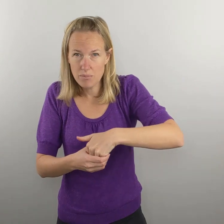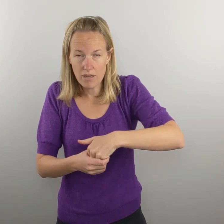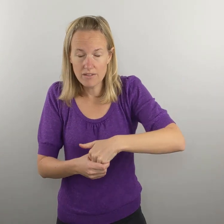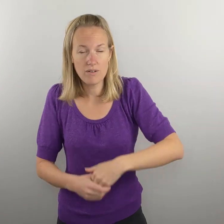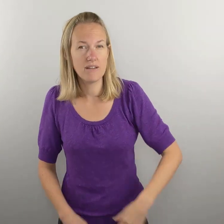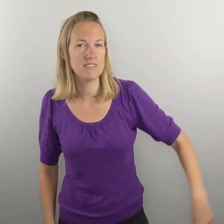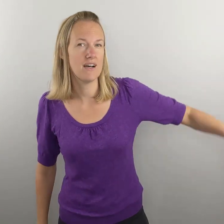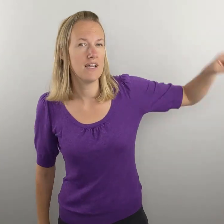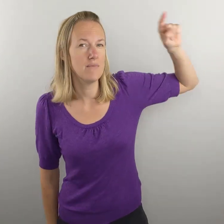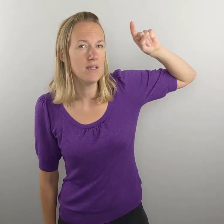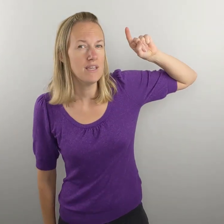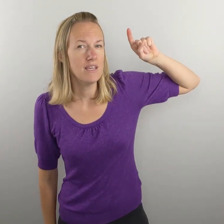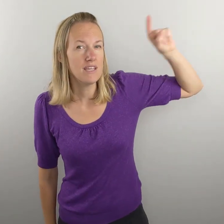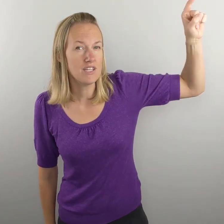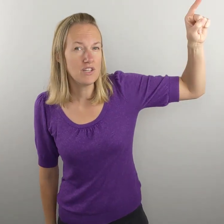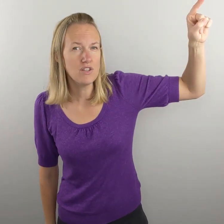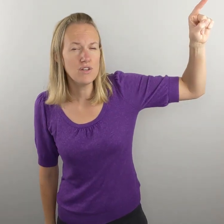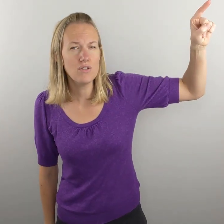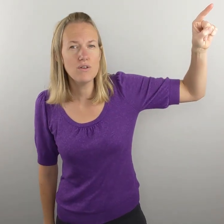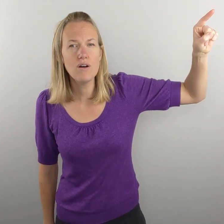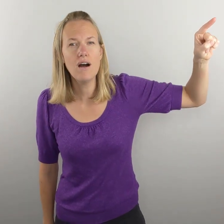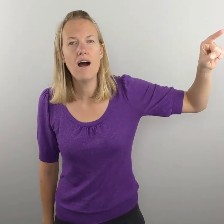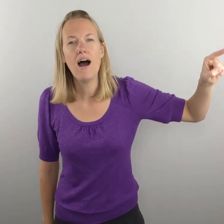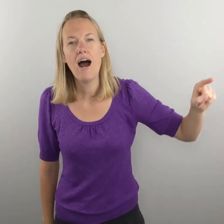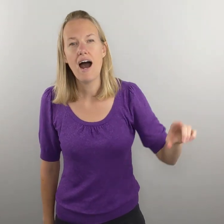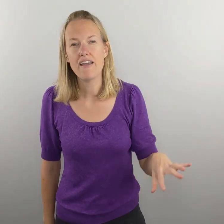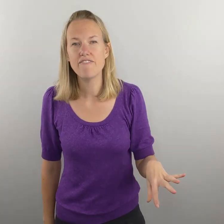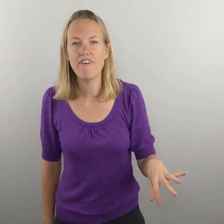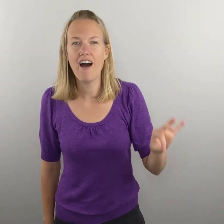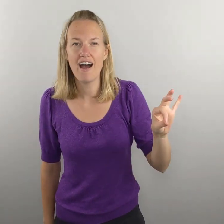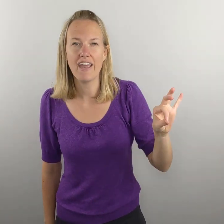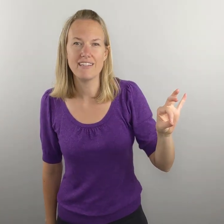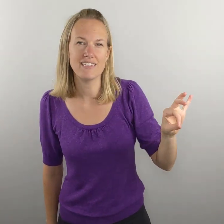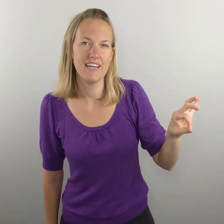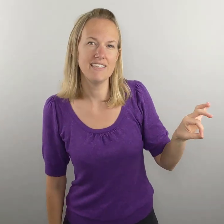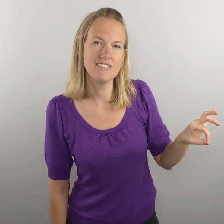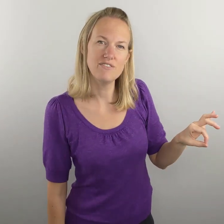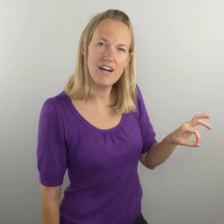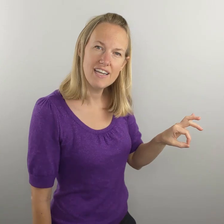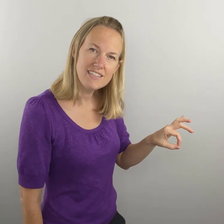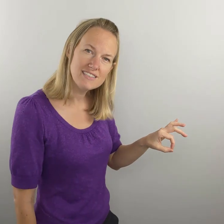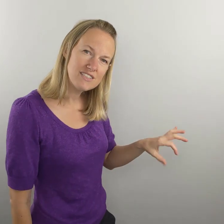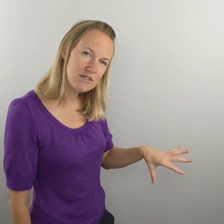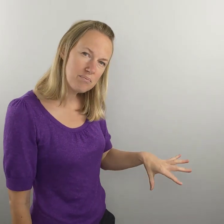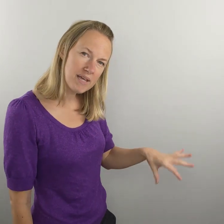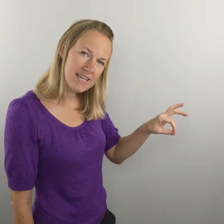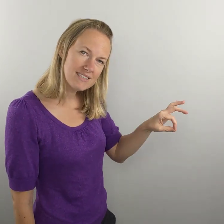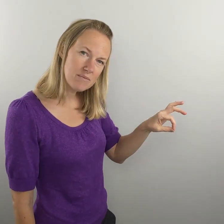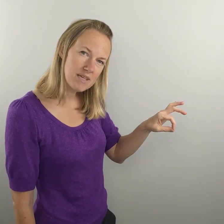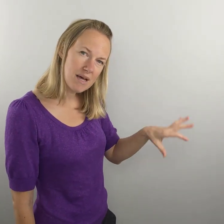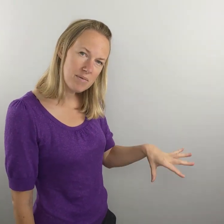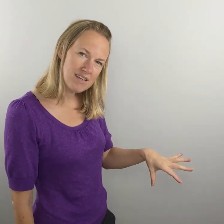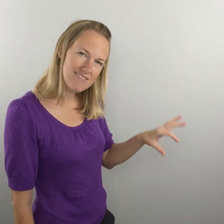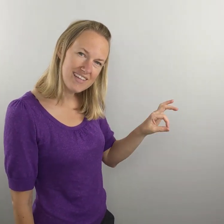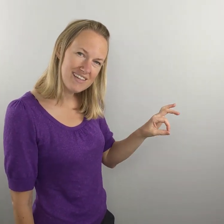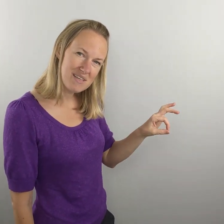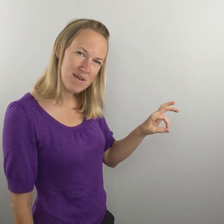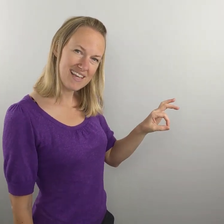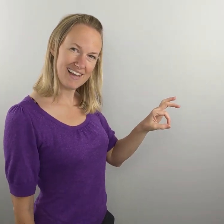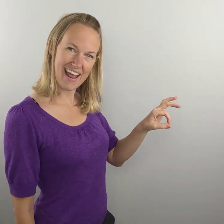probably don't have time. In you, I find, okay? So find is you're picking something up and conveniently making an